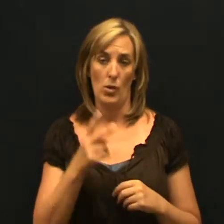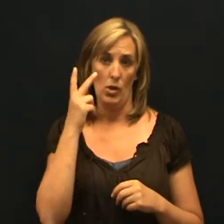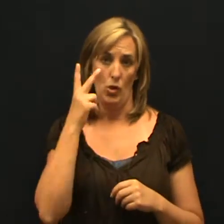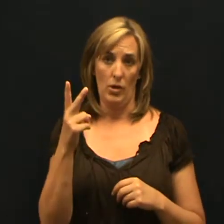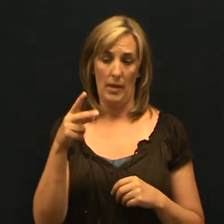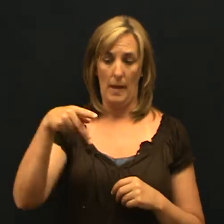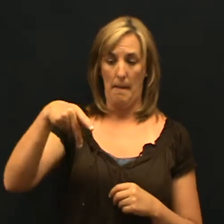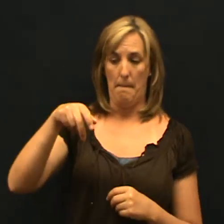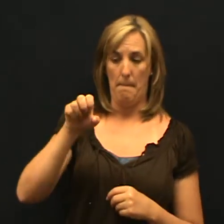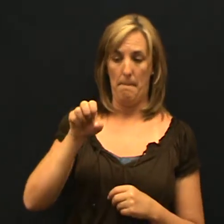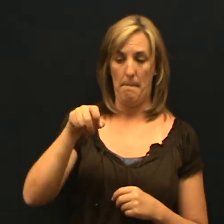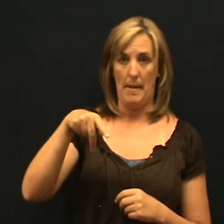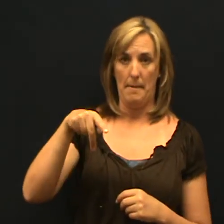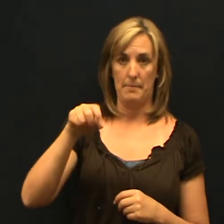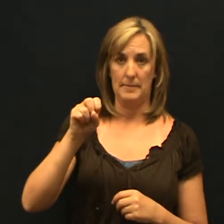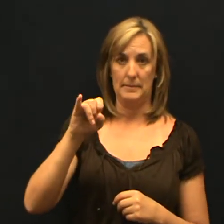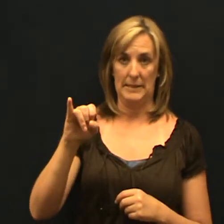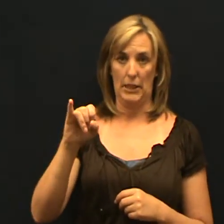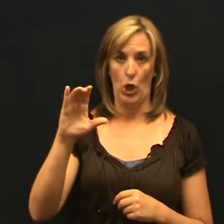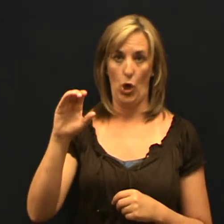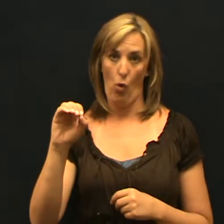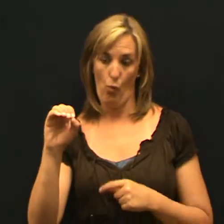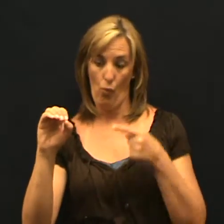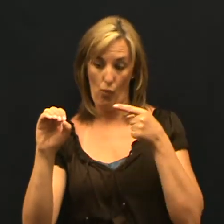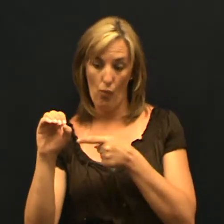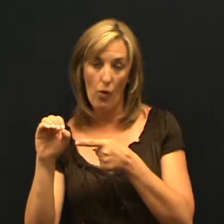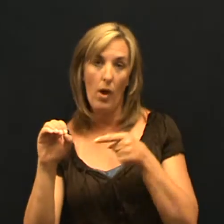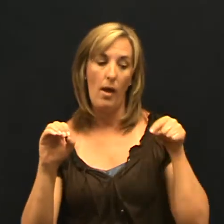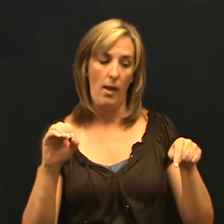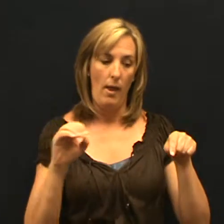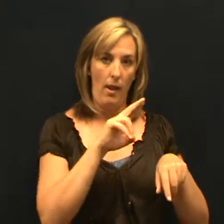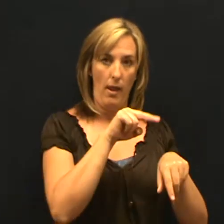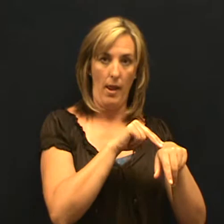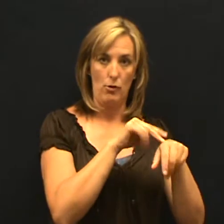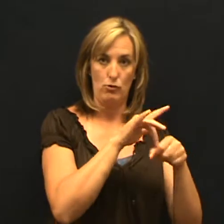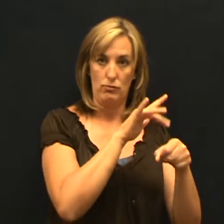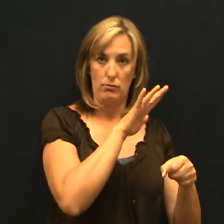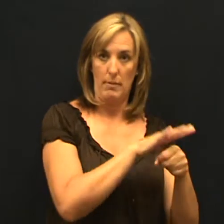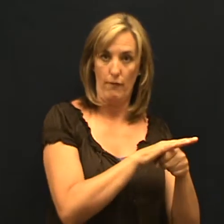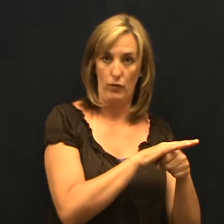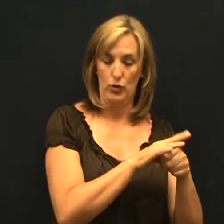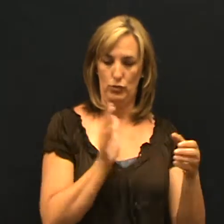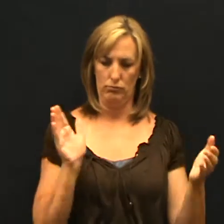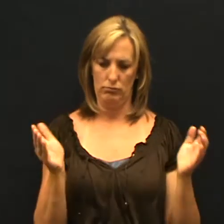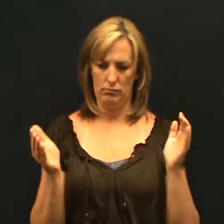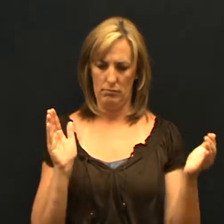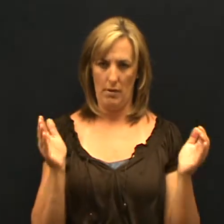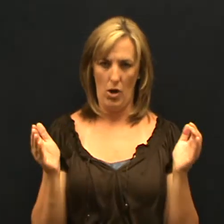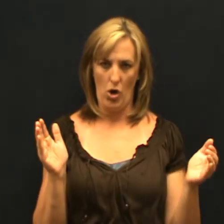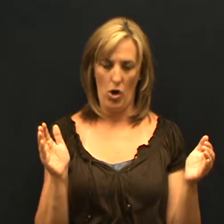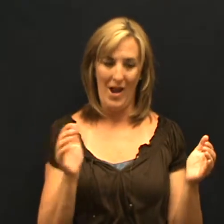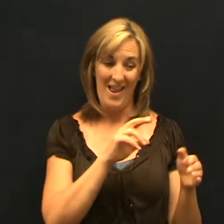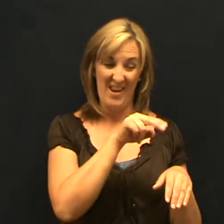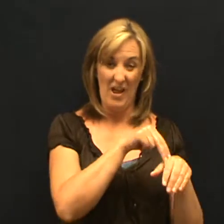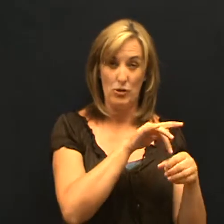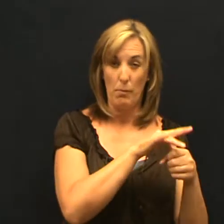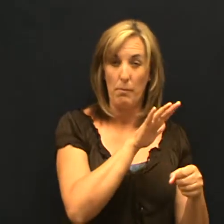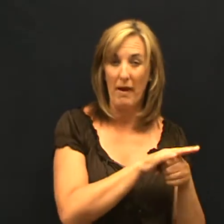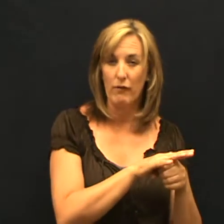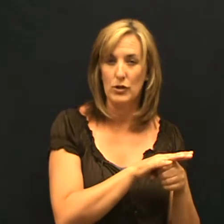PepsiCo. And so in 2008, earnings per share of National Beverage was only 49 cents